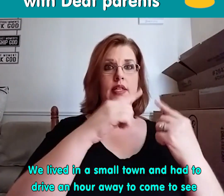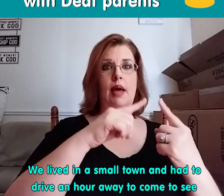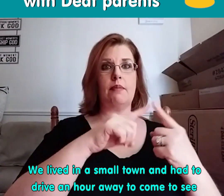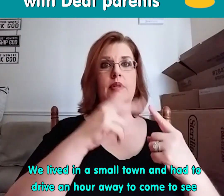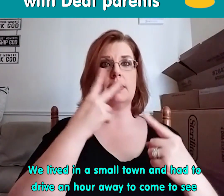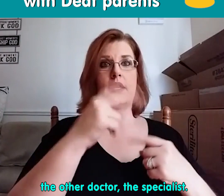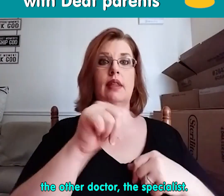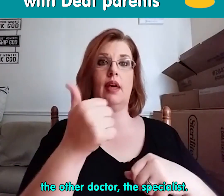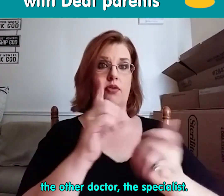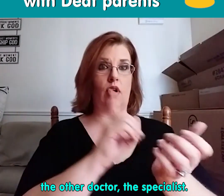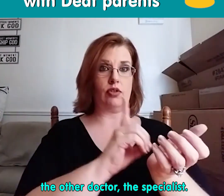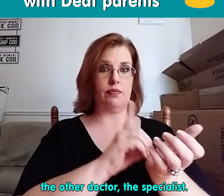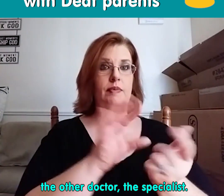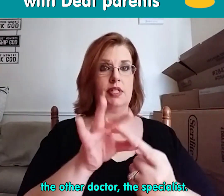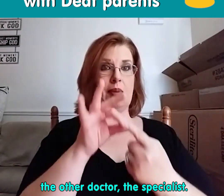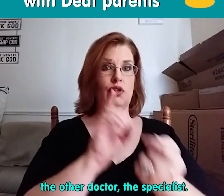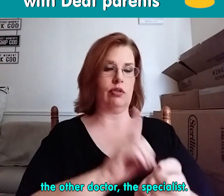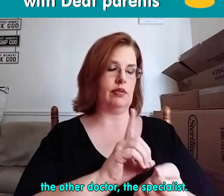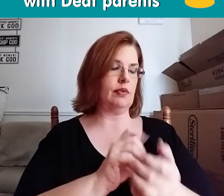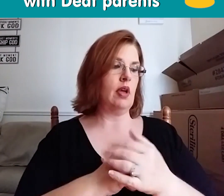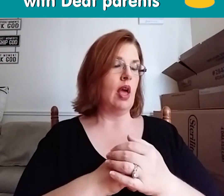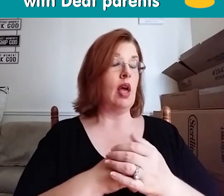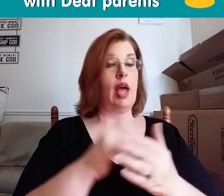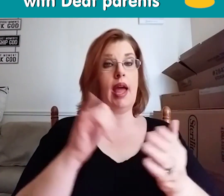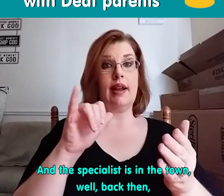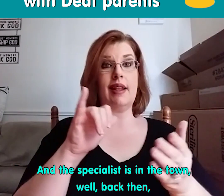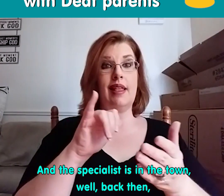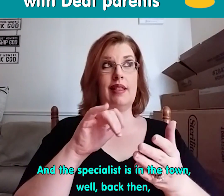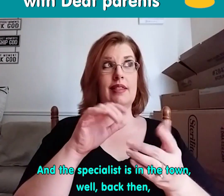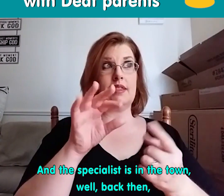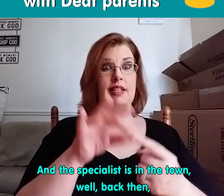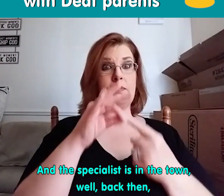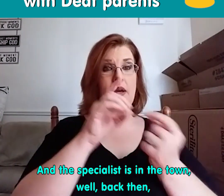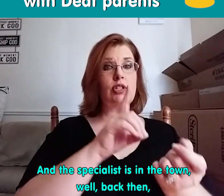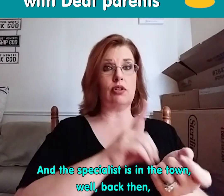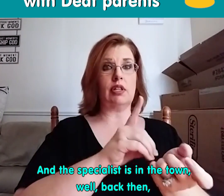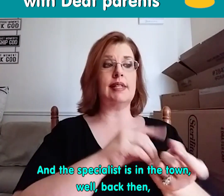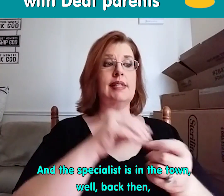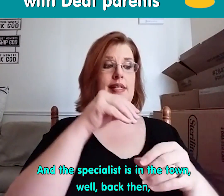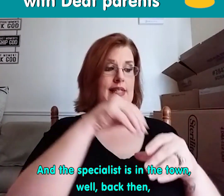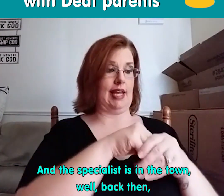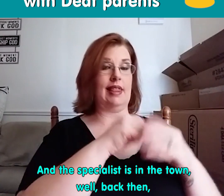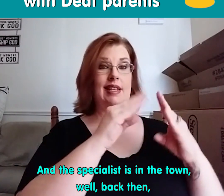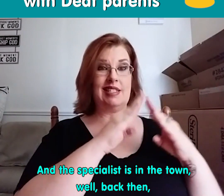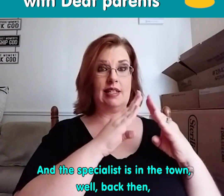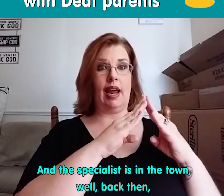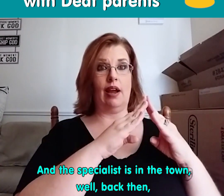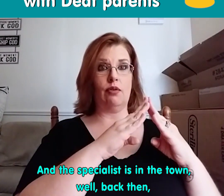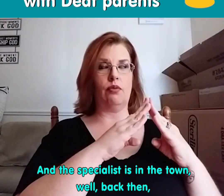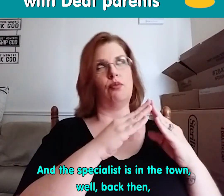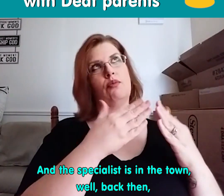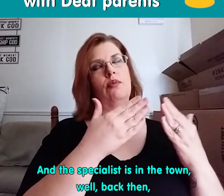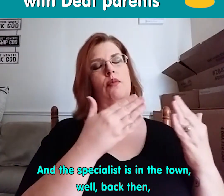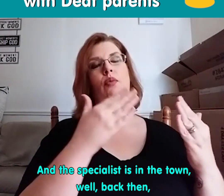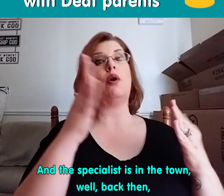was patient. I stood there, interpreted, got done, went home. Doctor called, said, please have